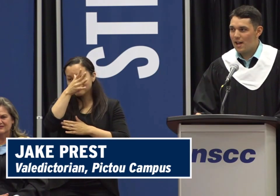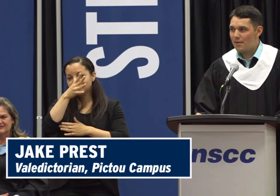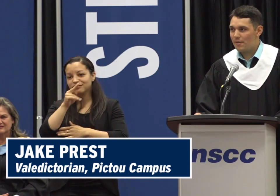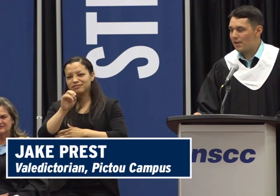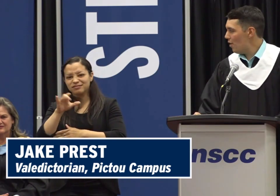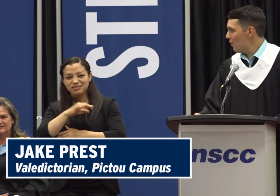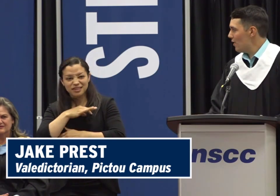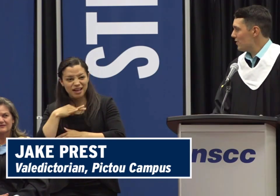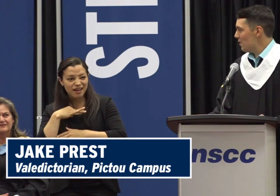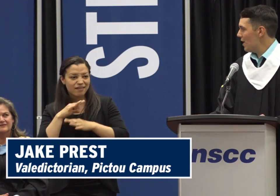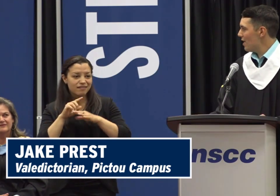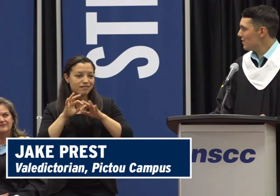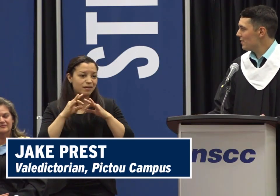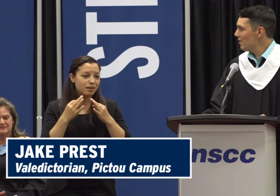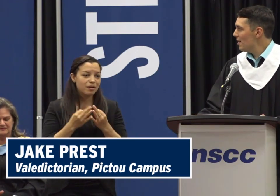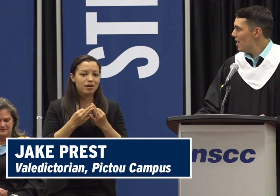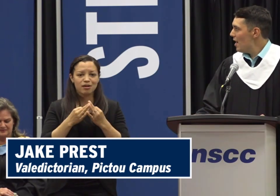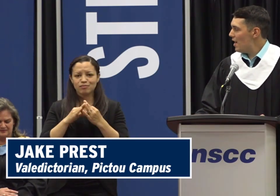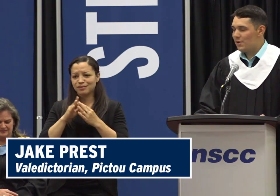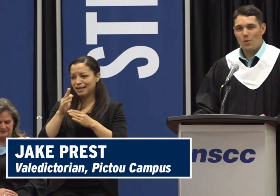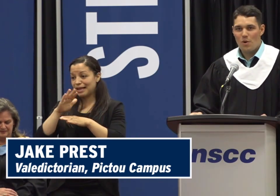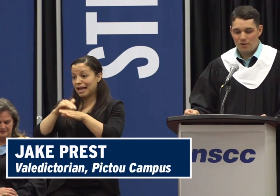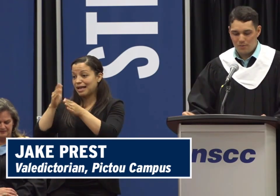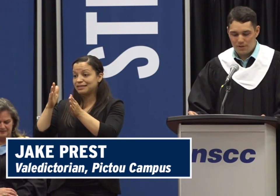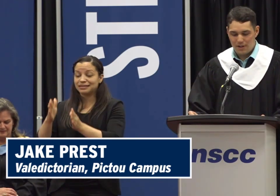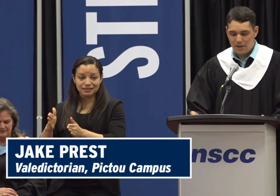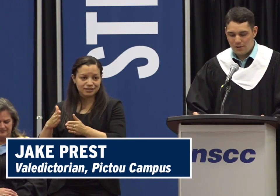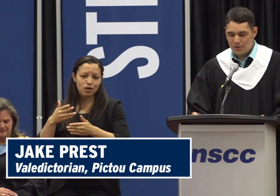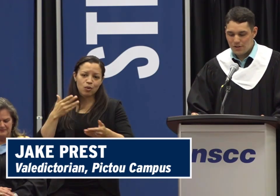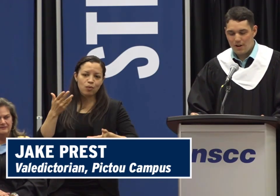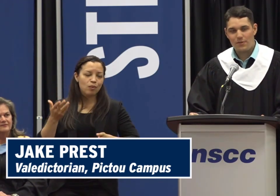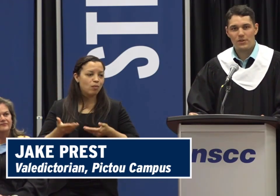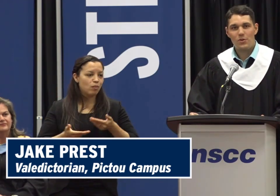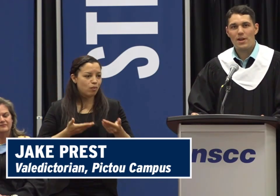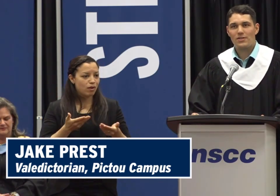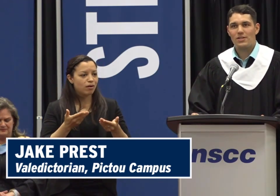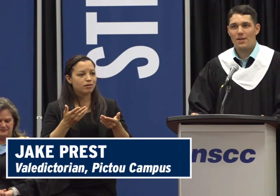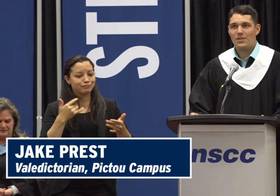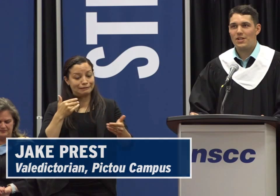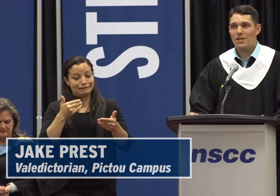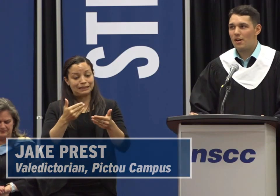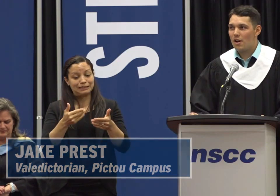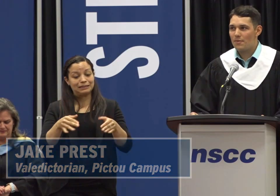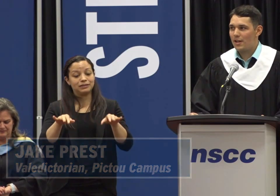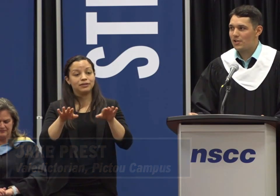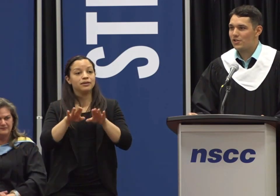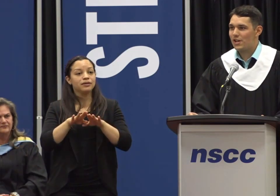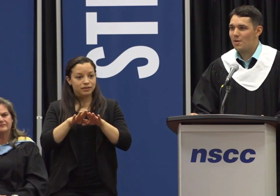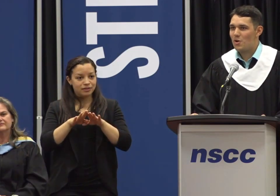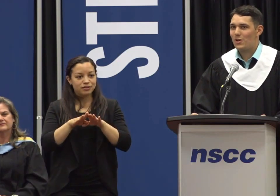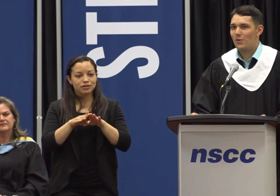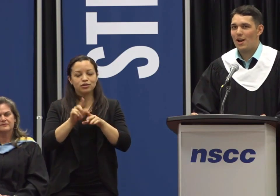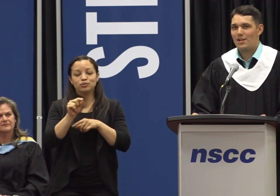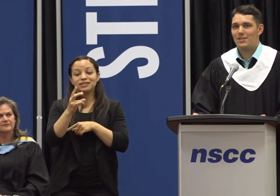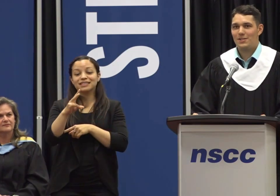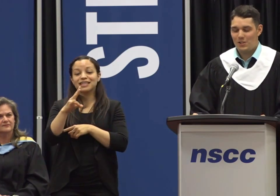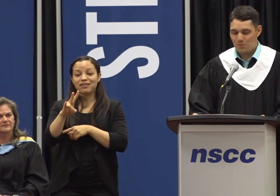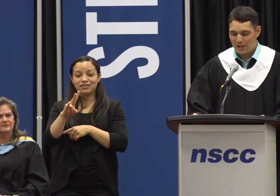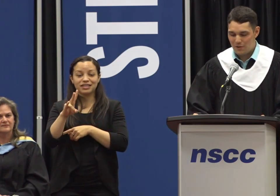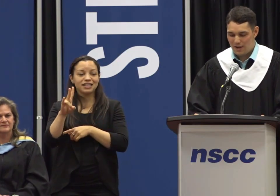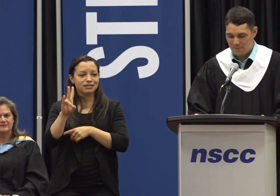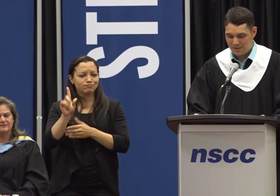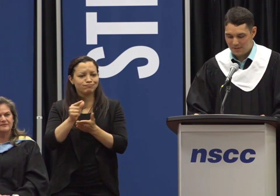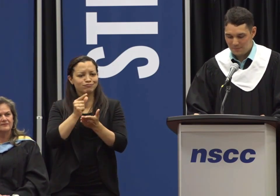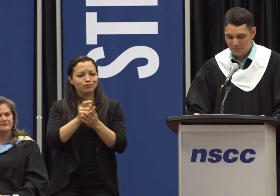NSCC staff, and all of our esteemed guests. And welcome to the conclusion of the 2017 Convocation Ceremony for